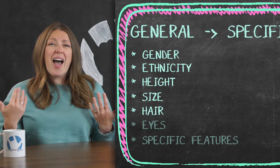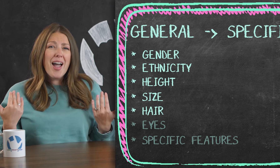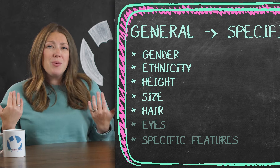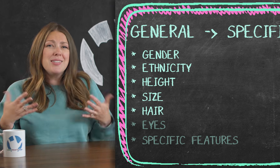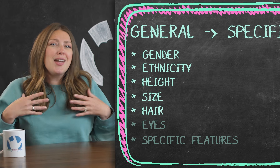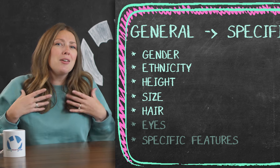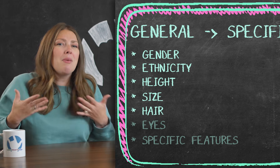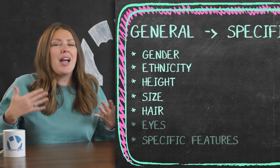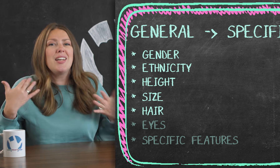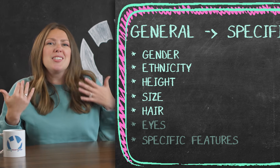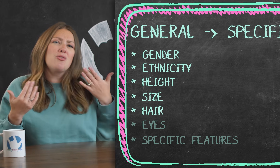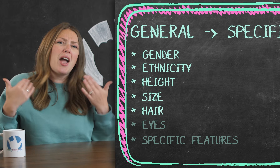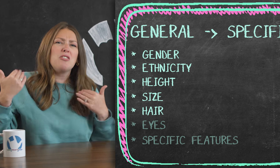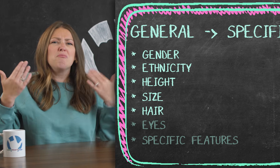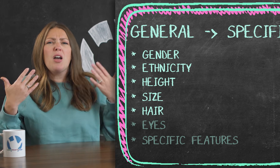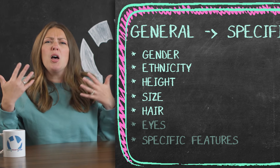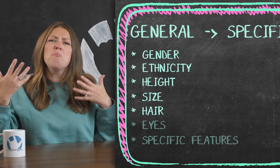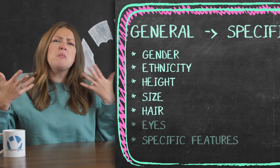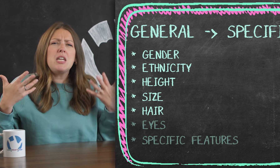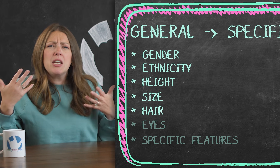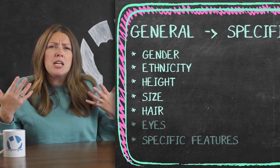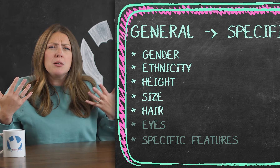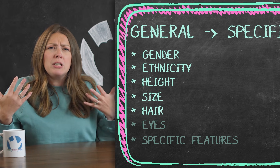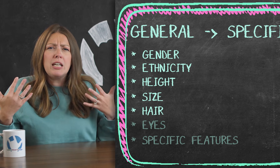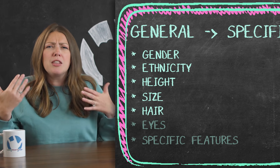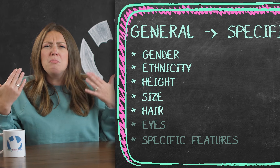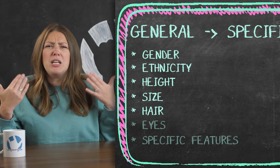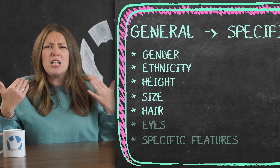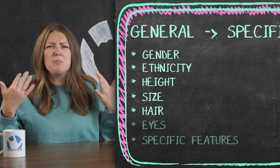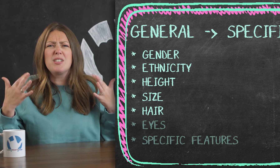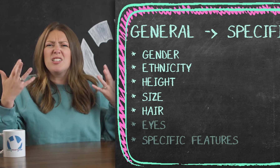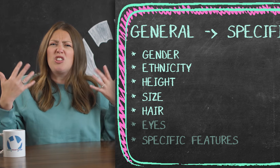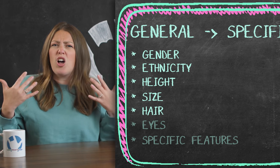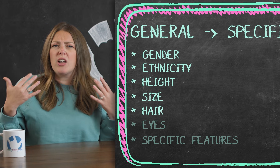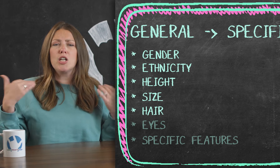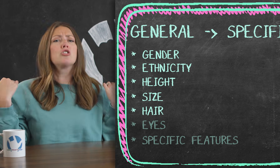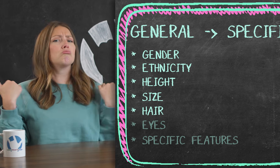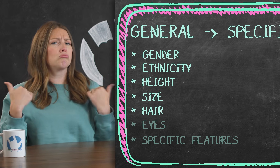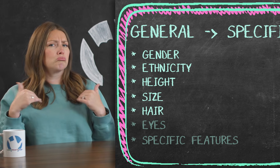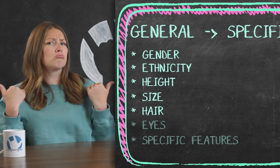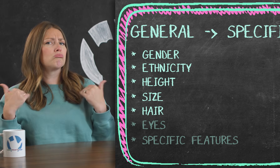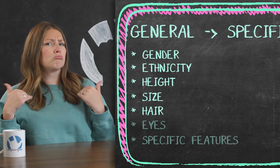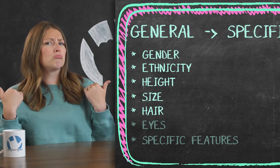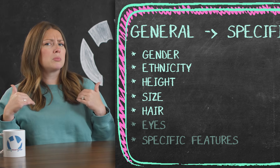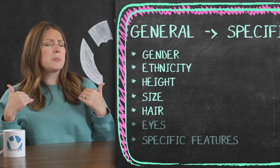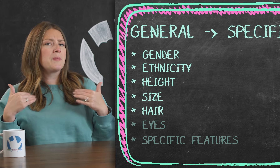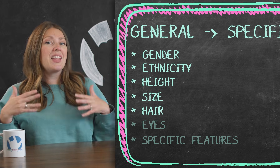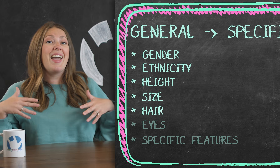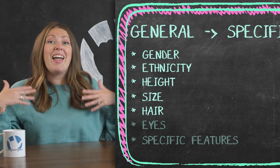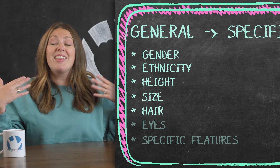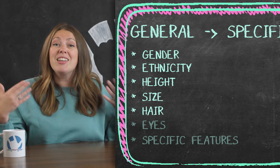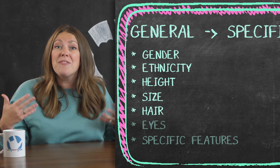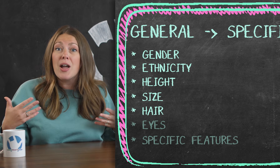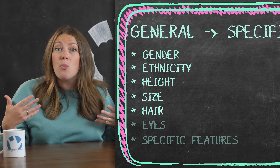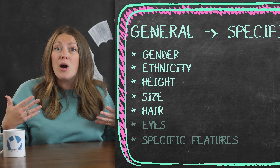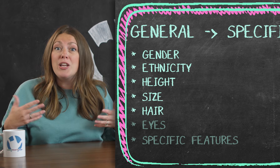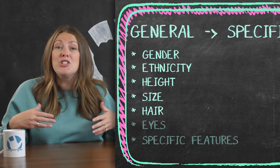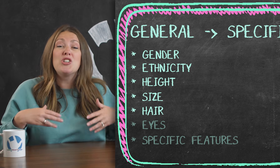I would say that mine is around a medium length, medium to longish. And then if I wanted to